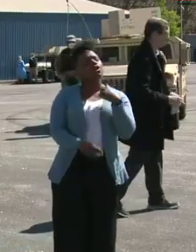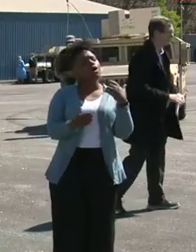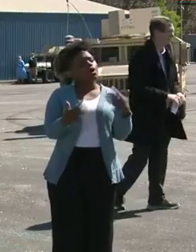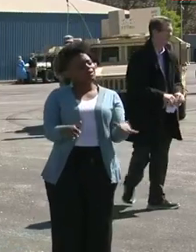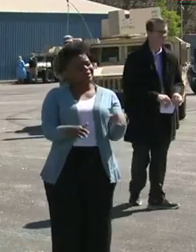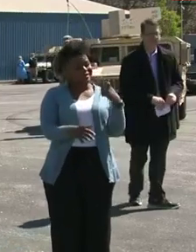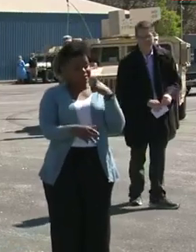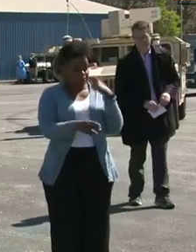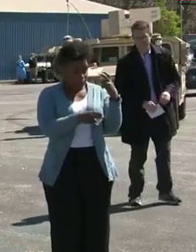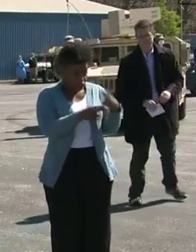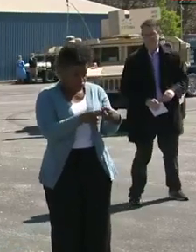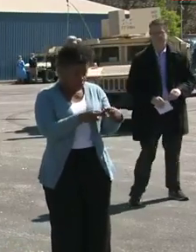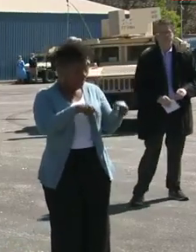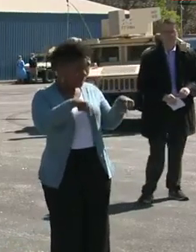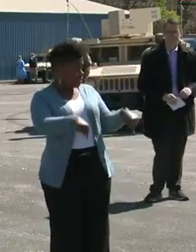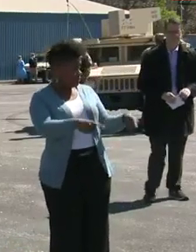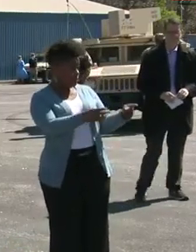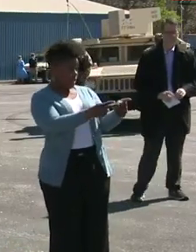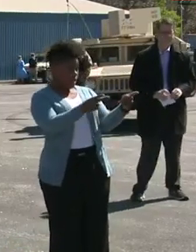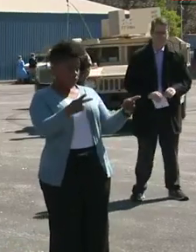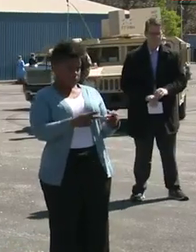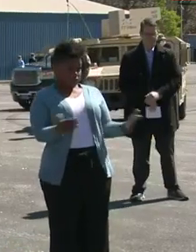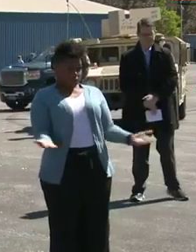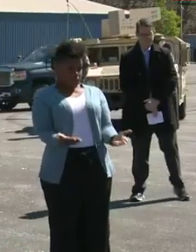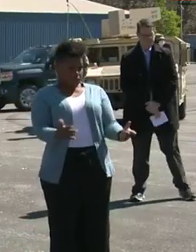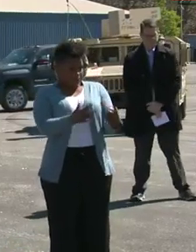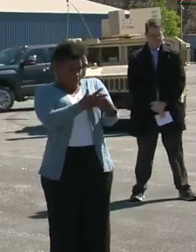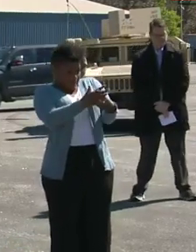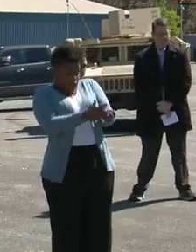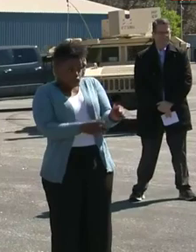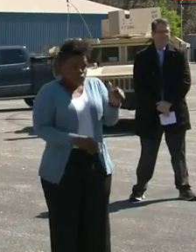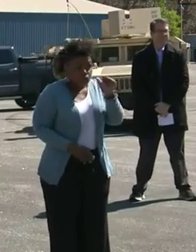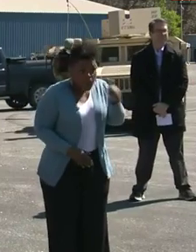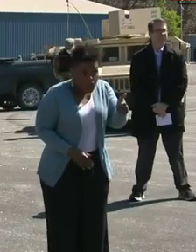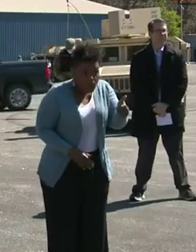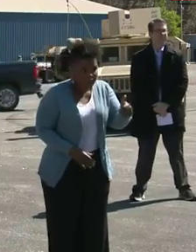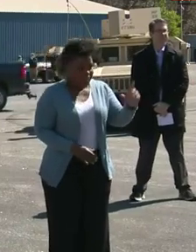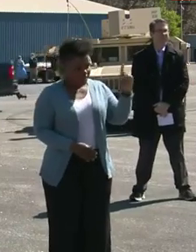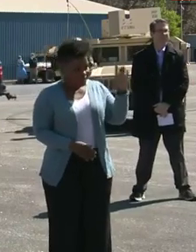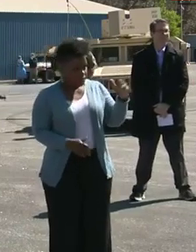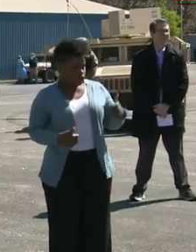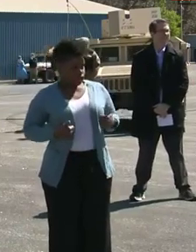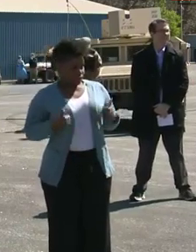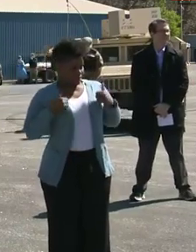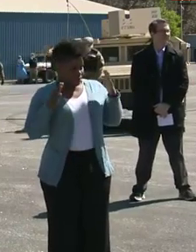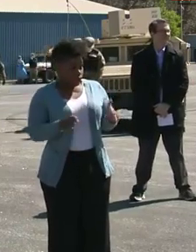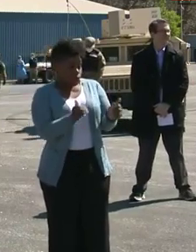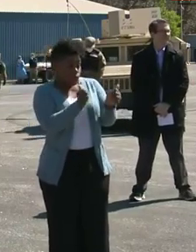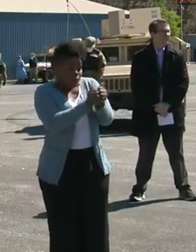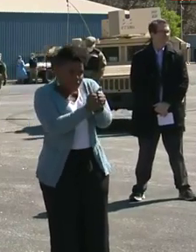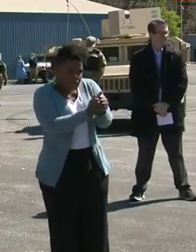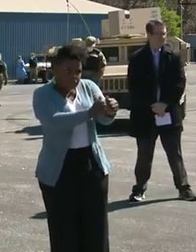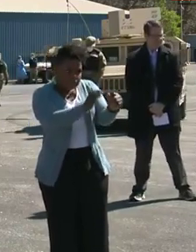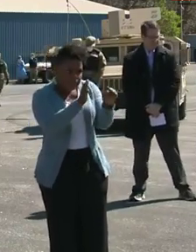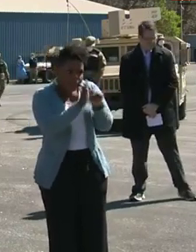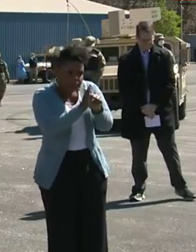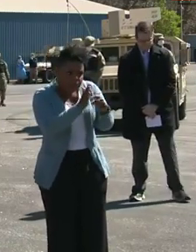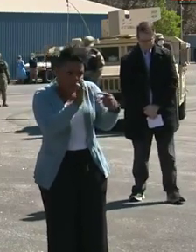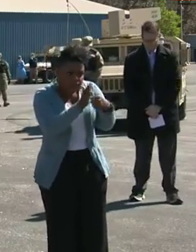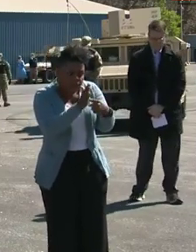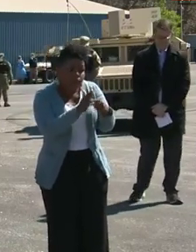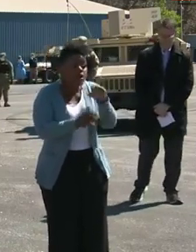this site will be beginning tomorrow. D.C. residents with symptoms who are over 65, healthcare providers